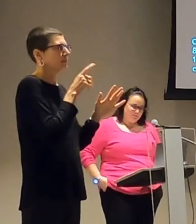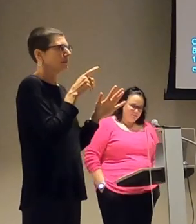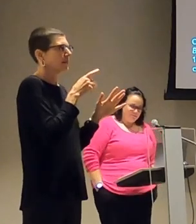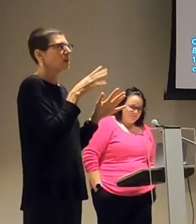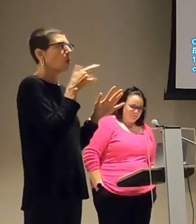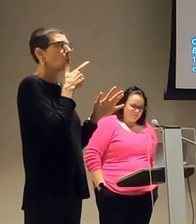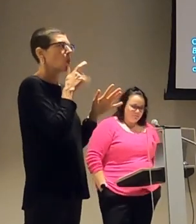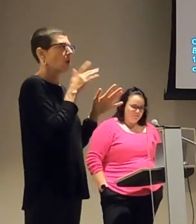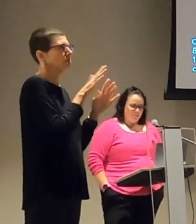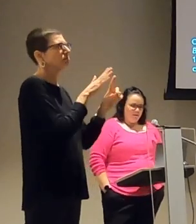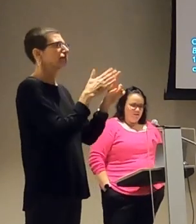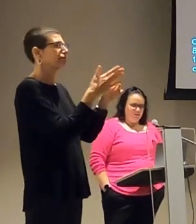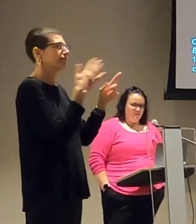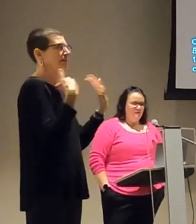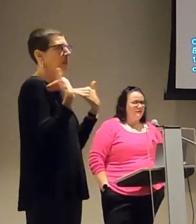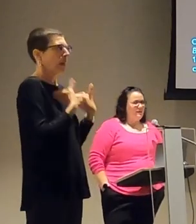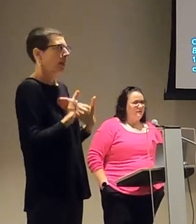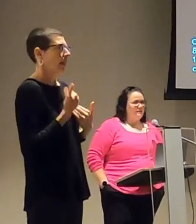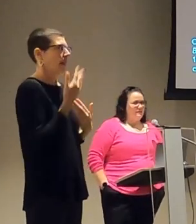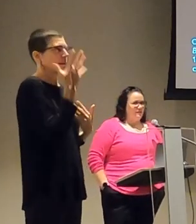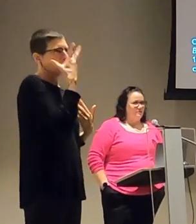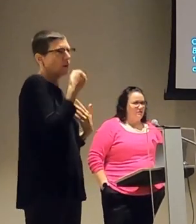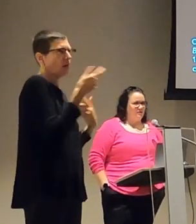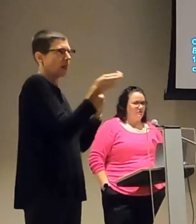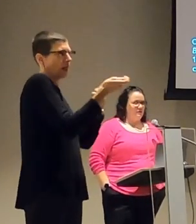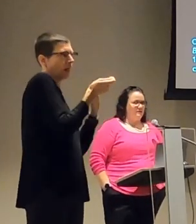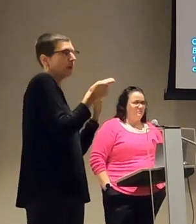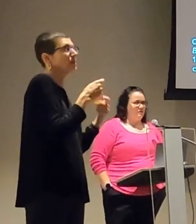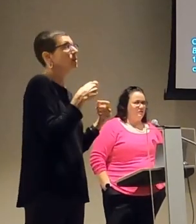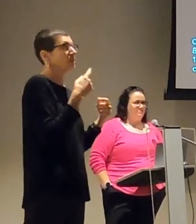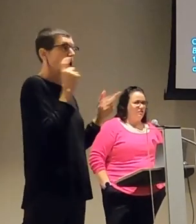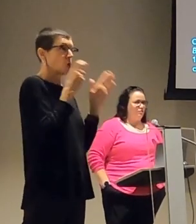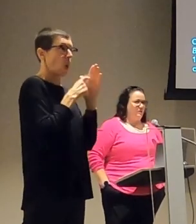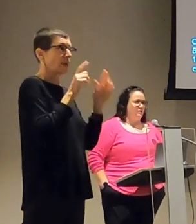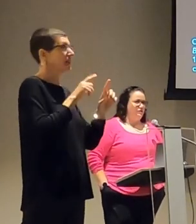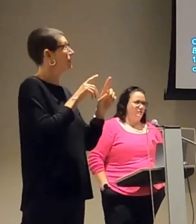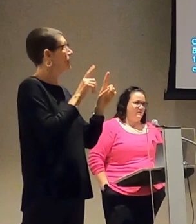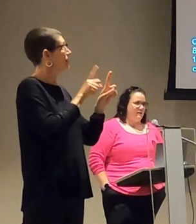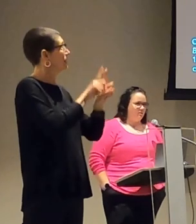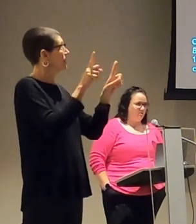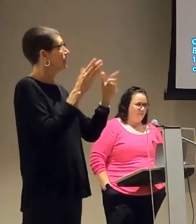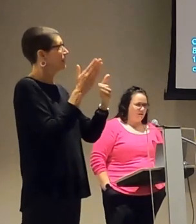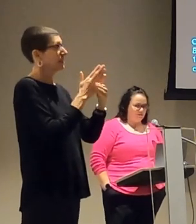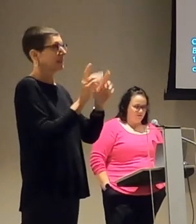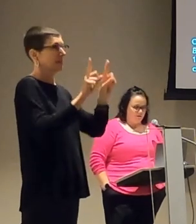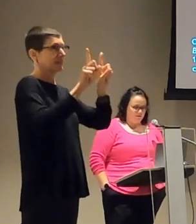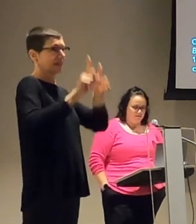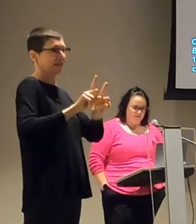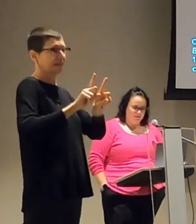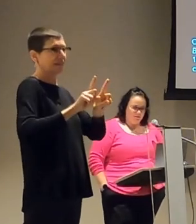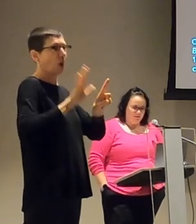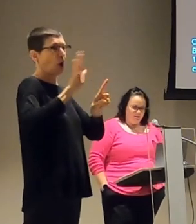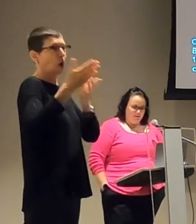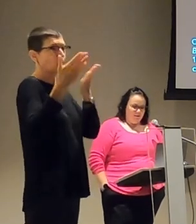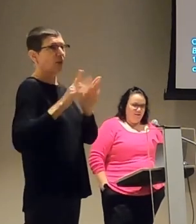woman. So notice how he distinguishes between Judith and her